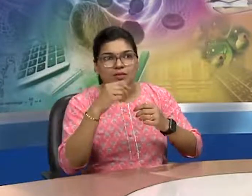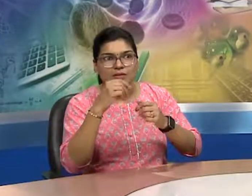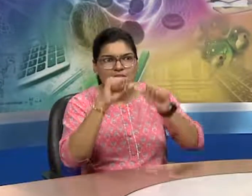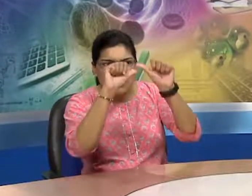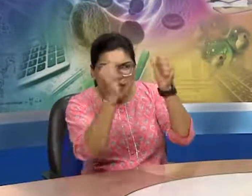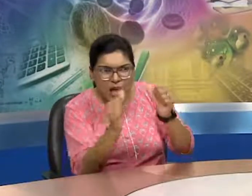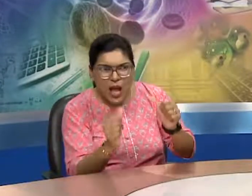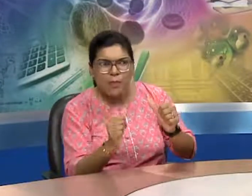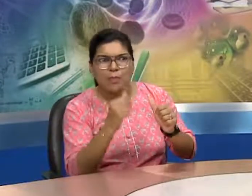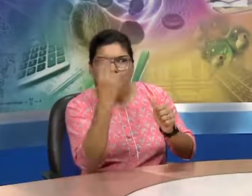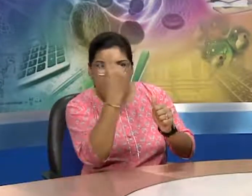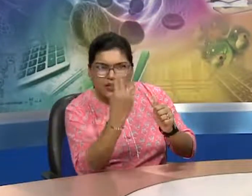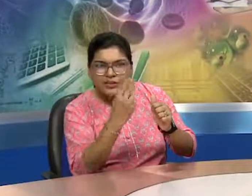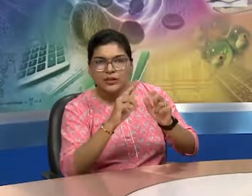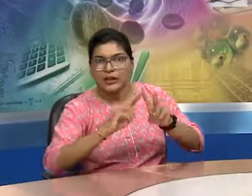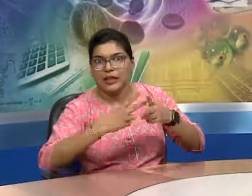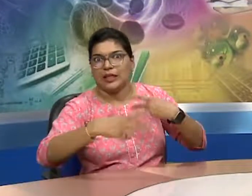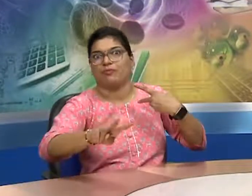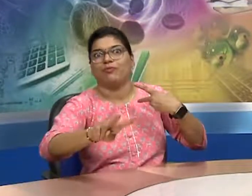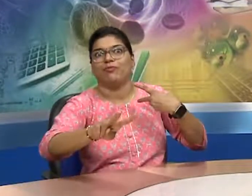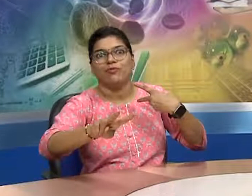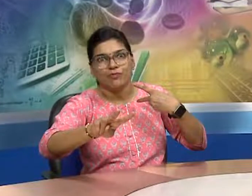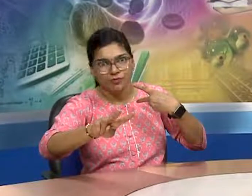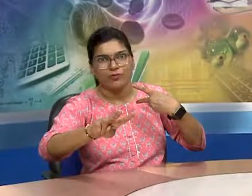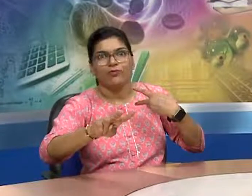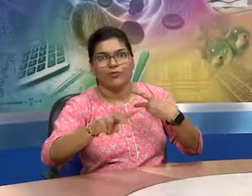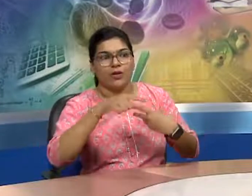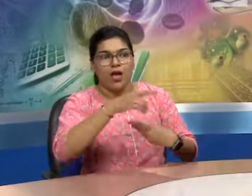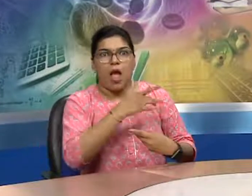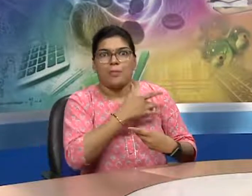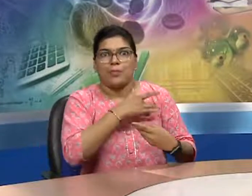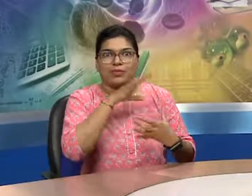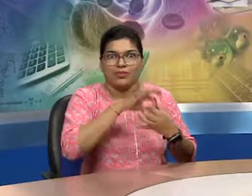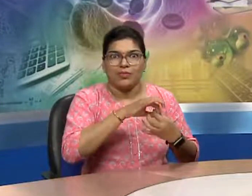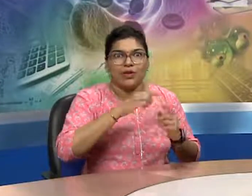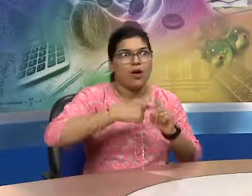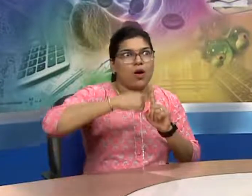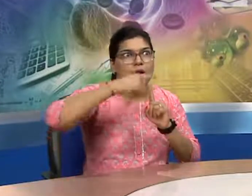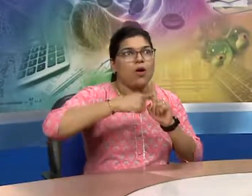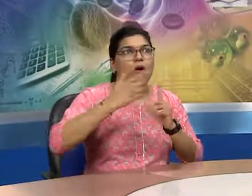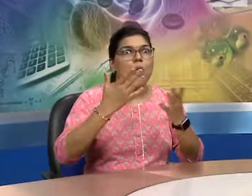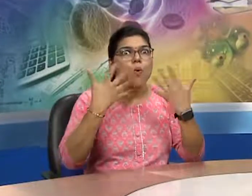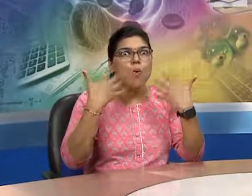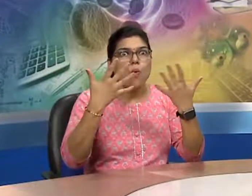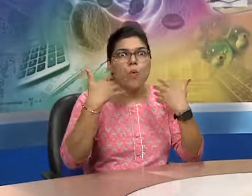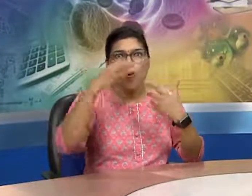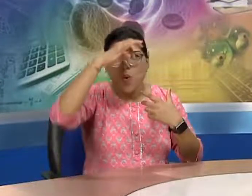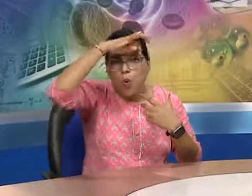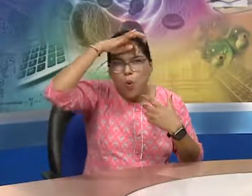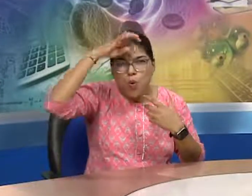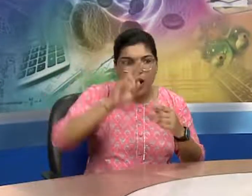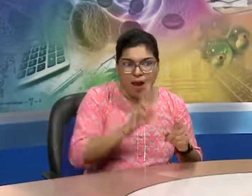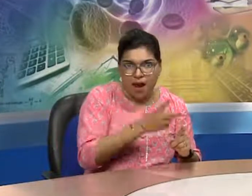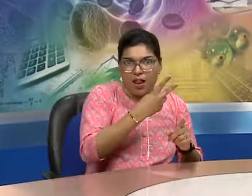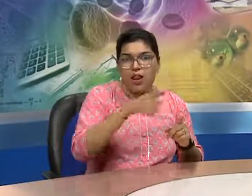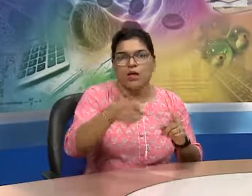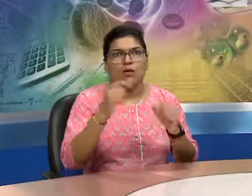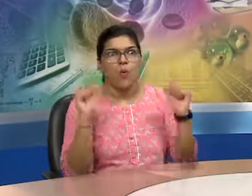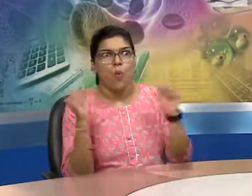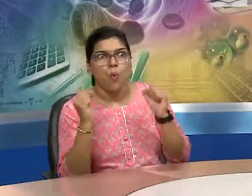The aquatic system, like the sea, the river,